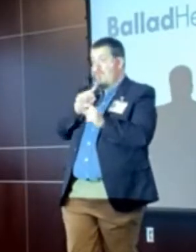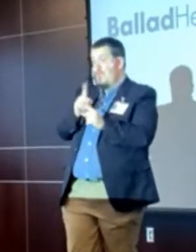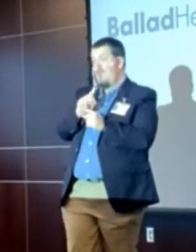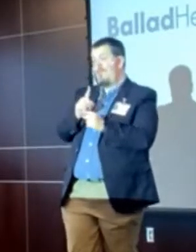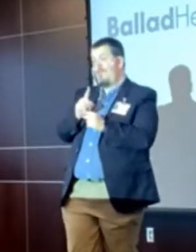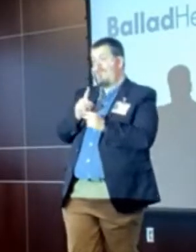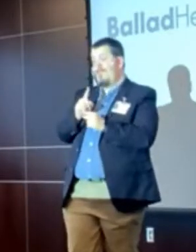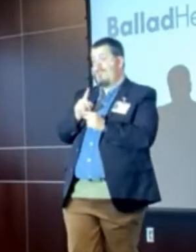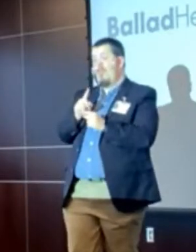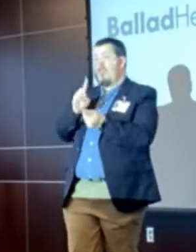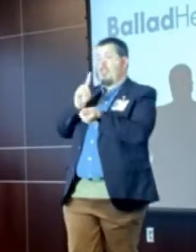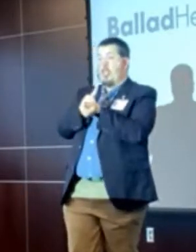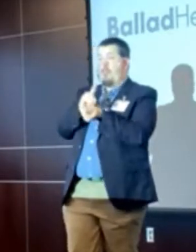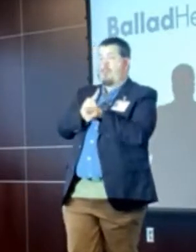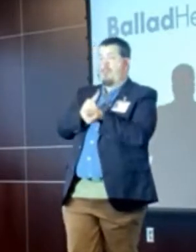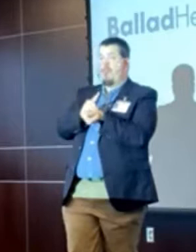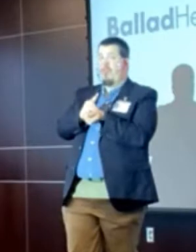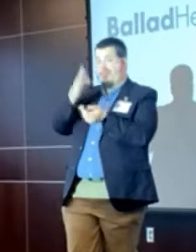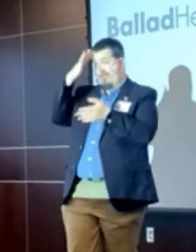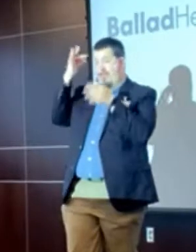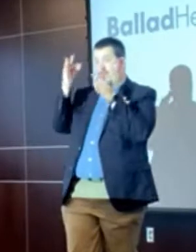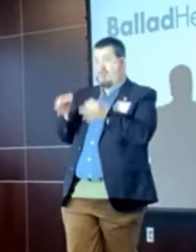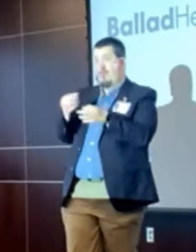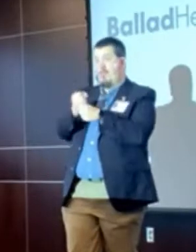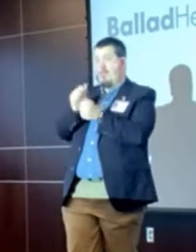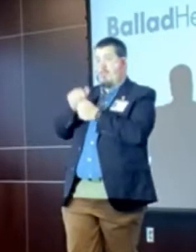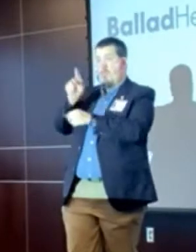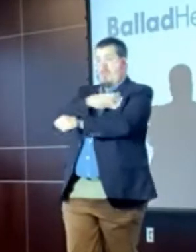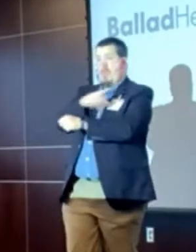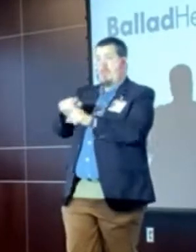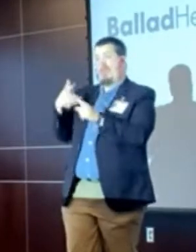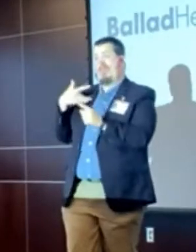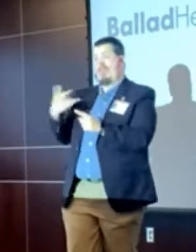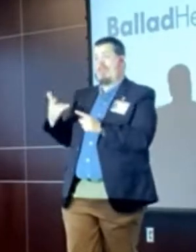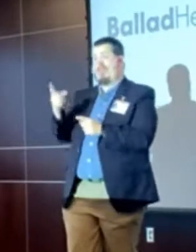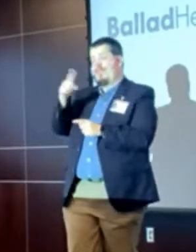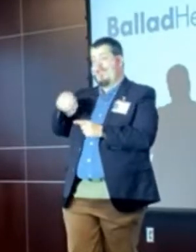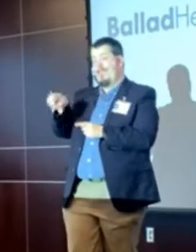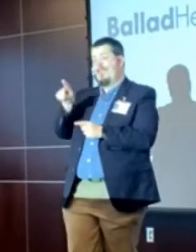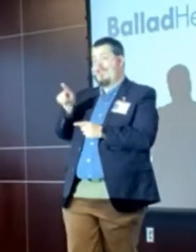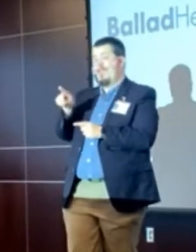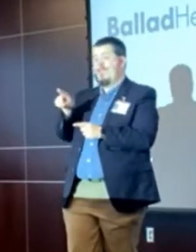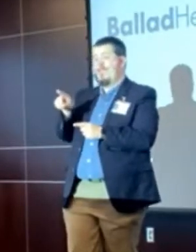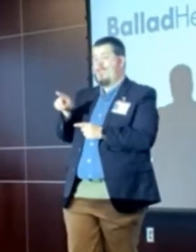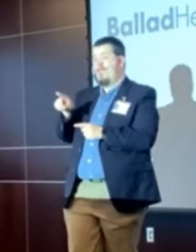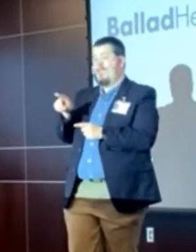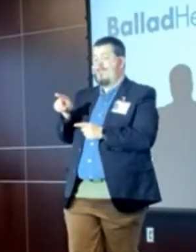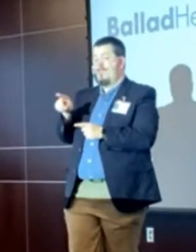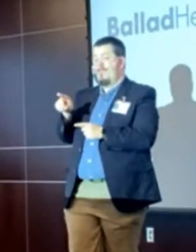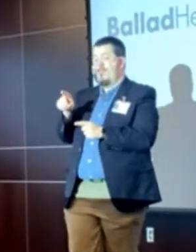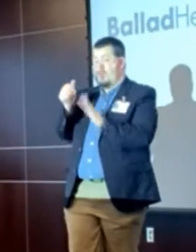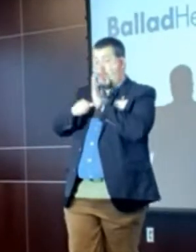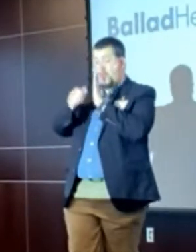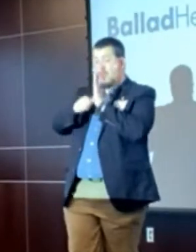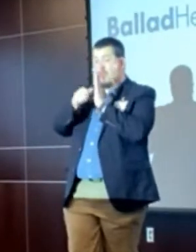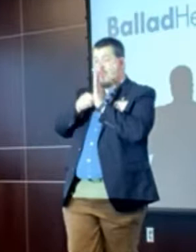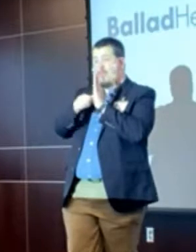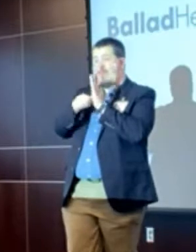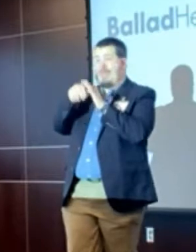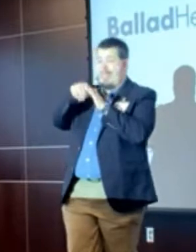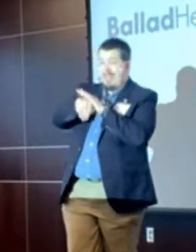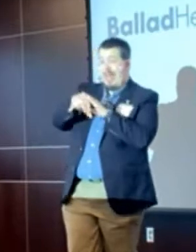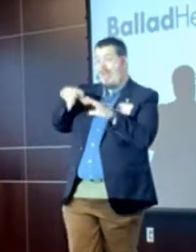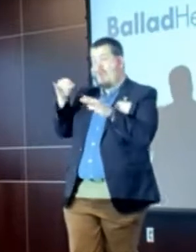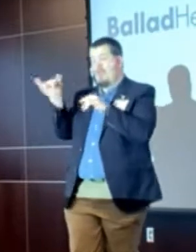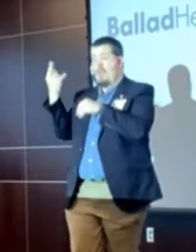really is a physician decision that they make with their patient. But typically it is those surgeries that are in and out